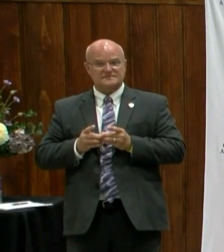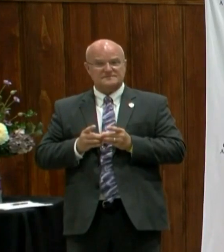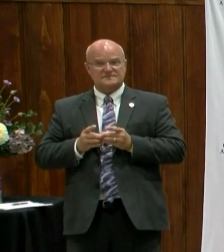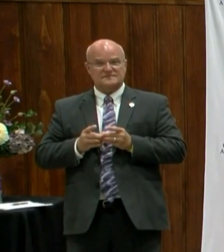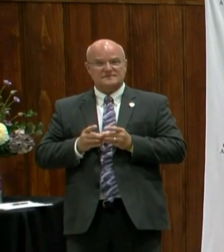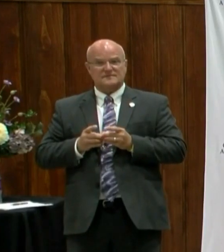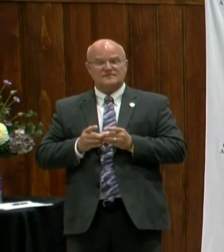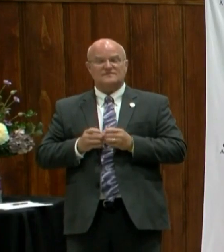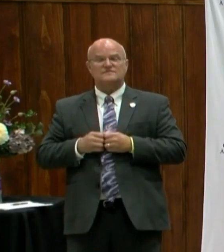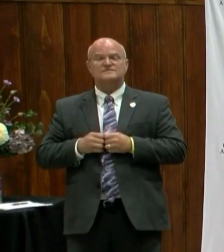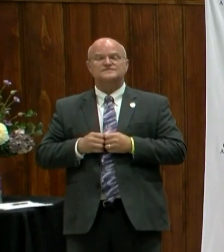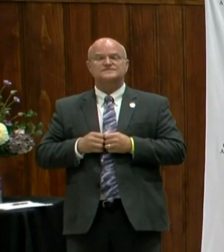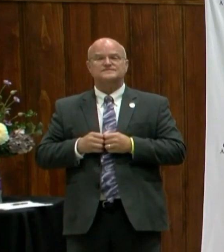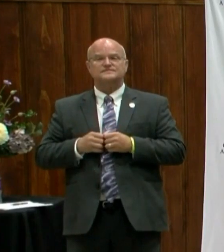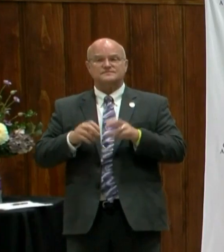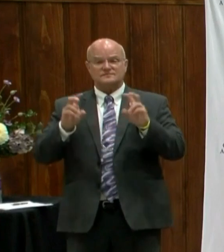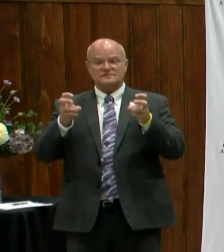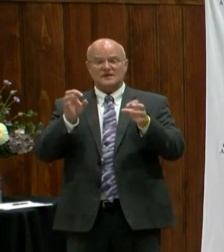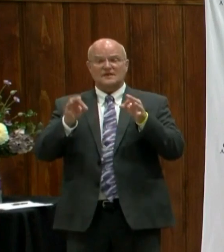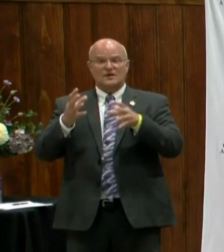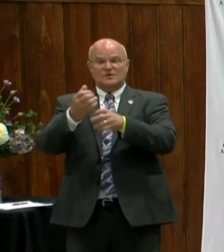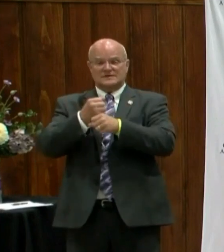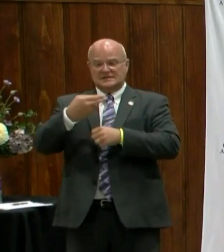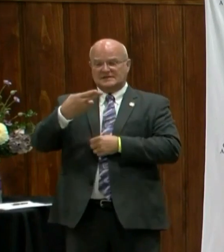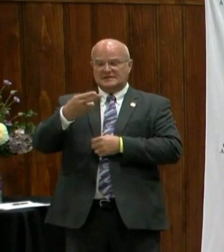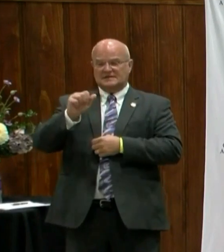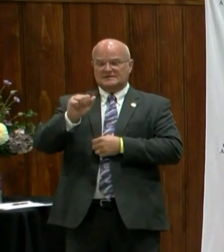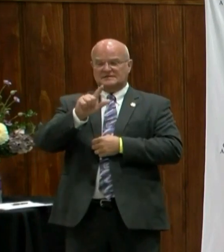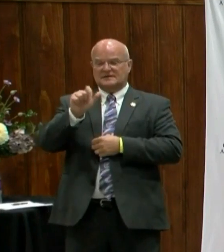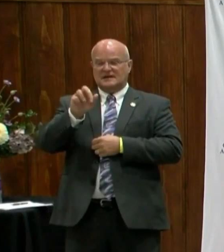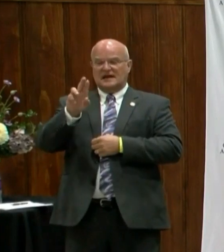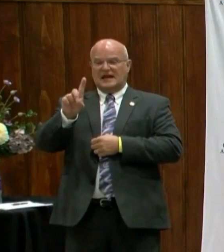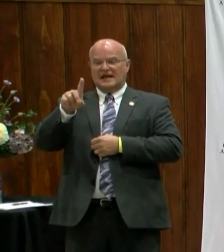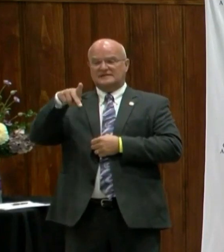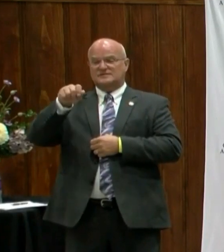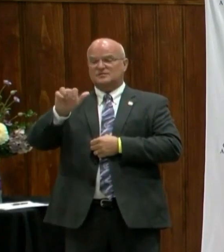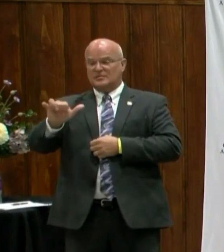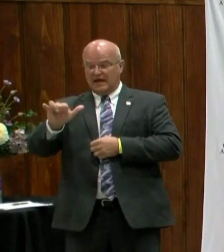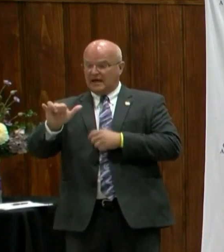In terms of whether they should receive hazard pay or not,